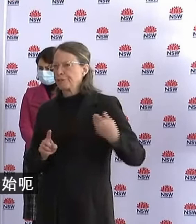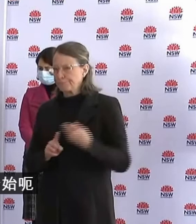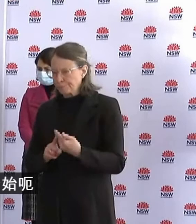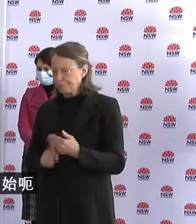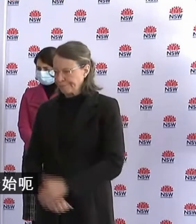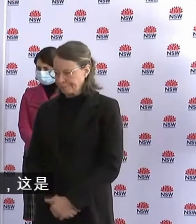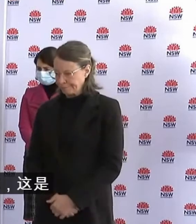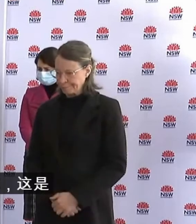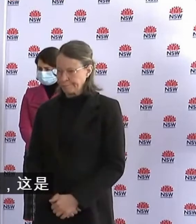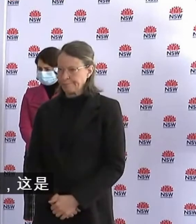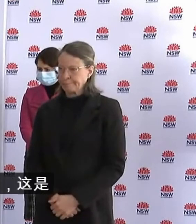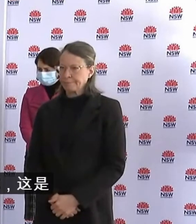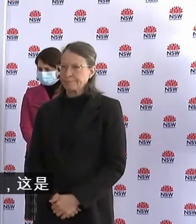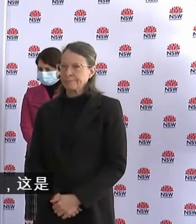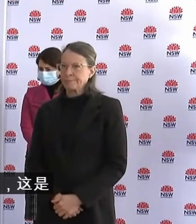began.